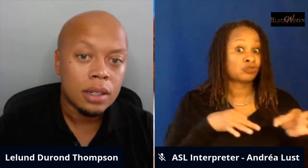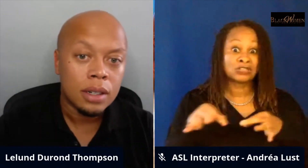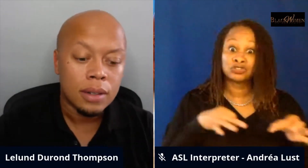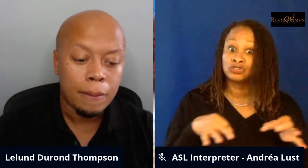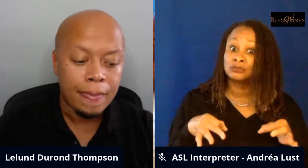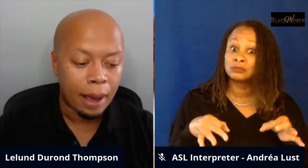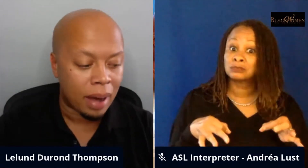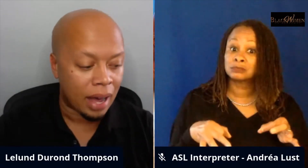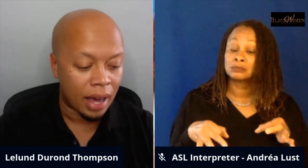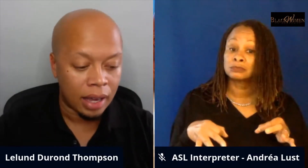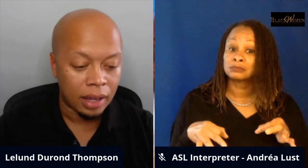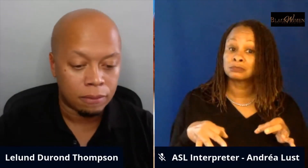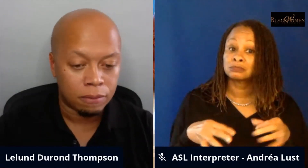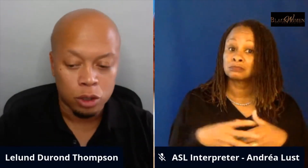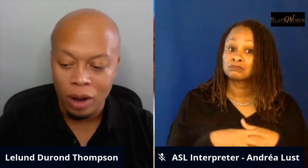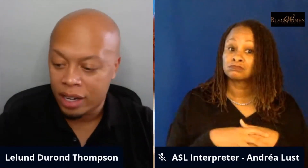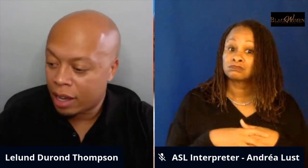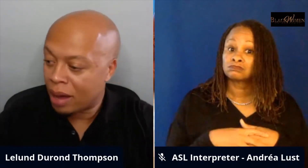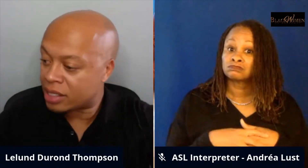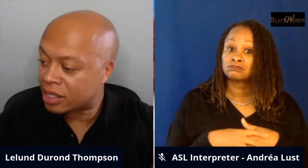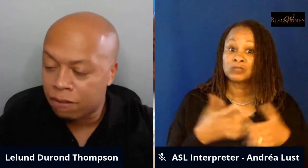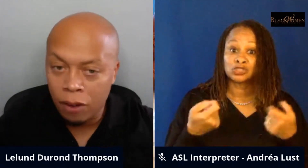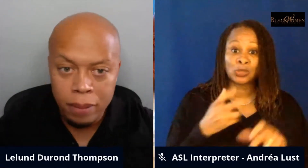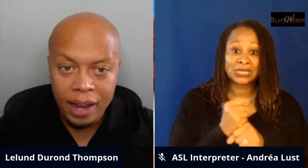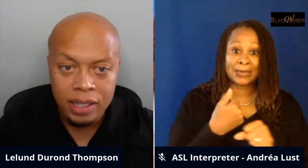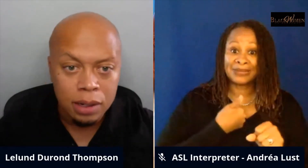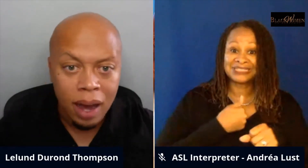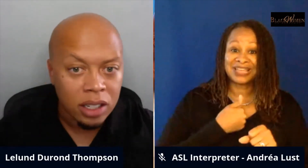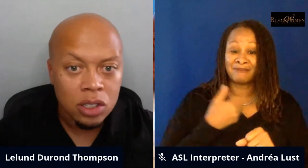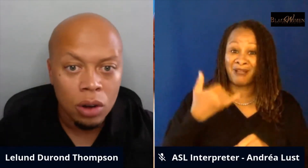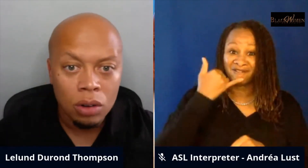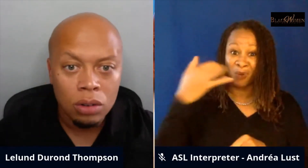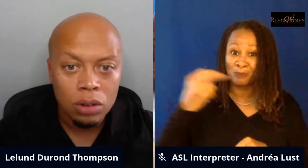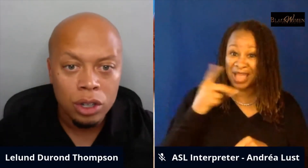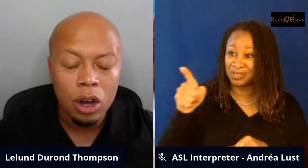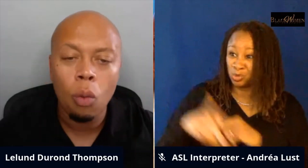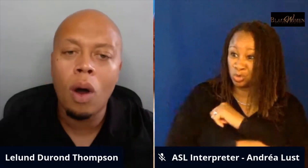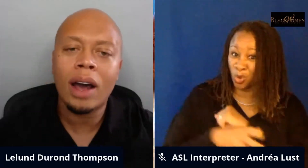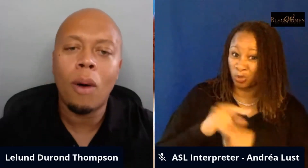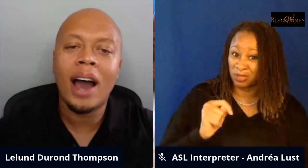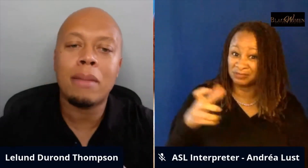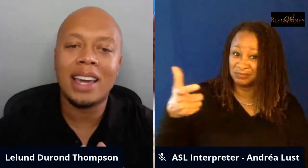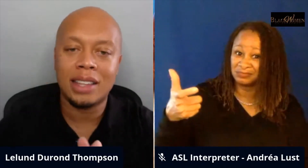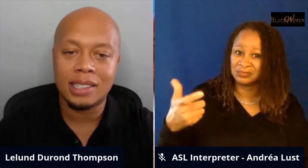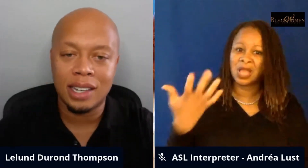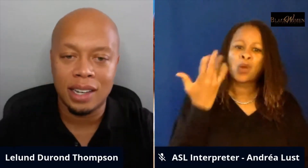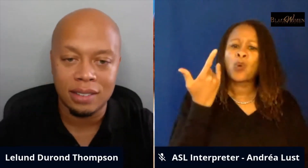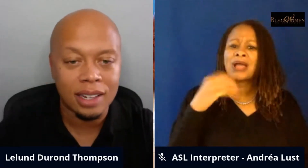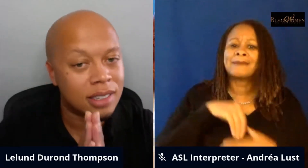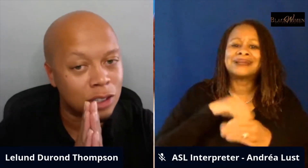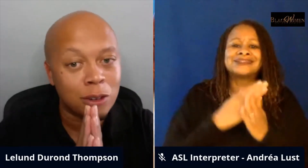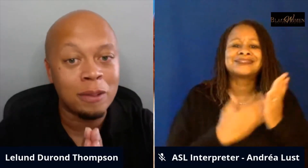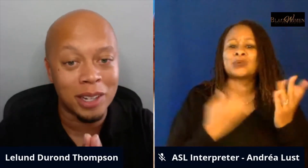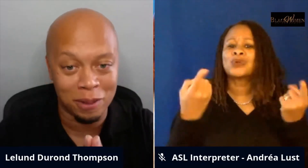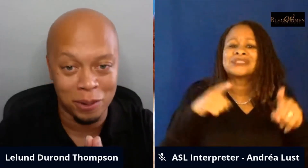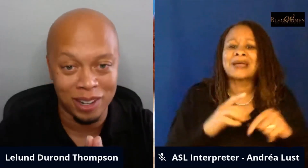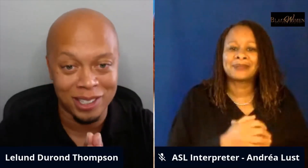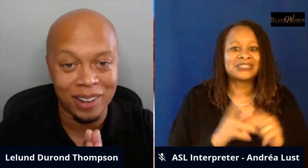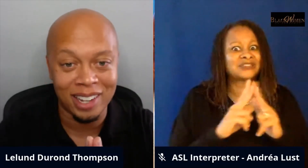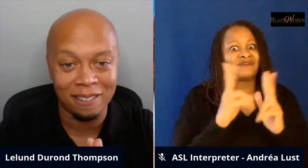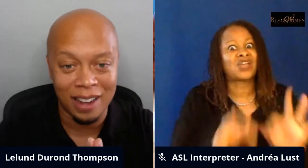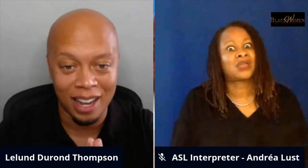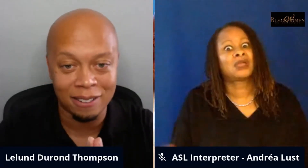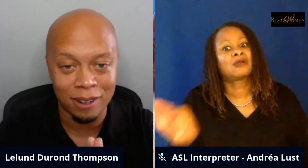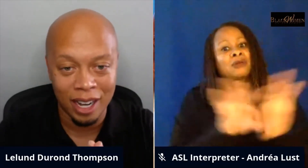directions? Am I trying to get my cell phone back that somebody stole? You know, why am I in the scene? That's extremely important